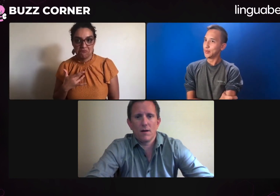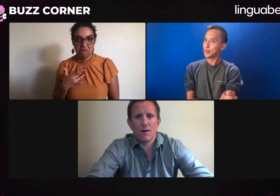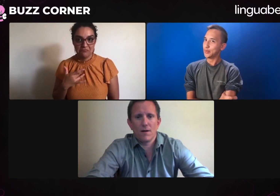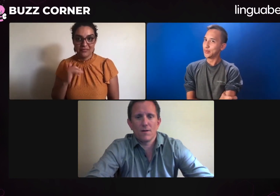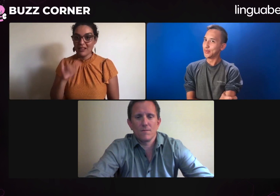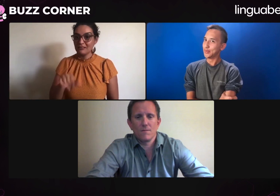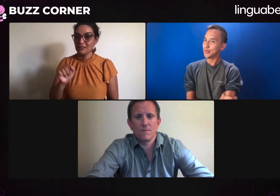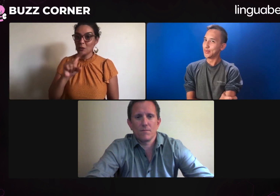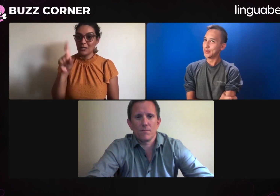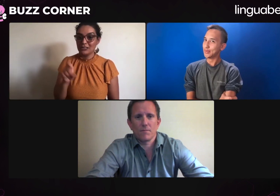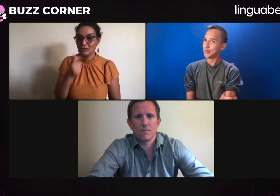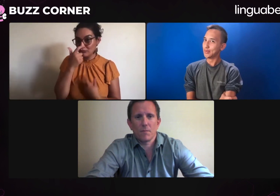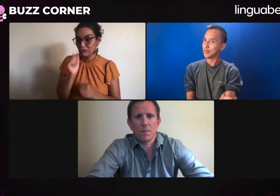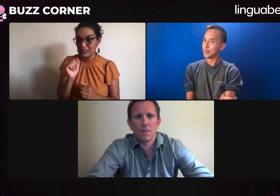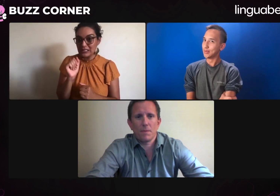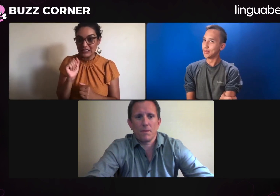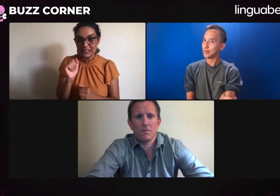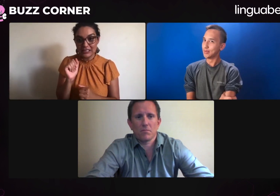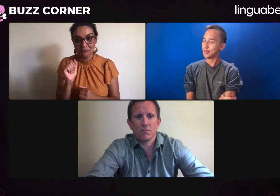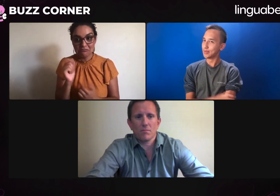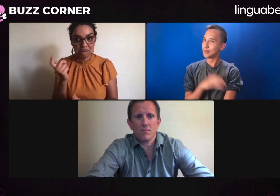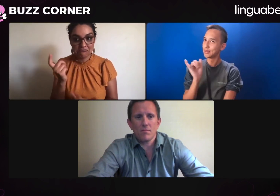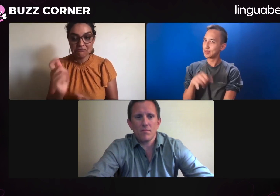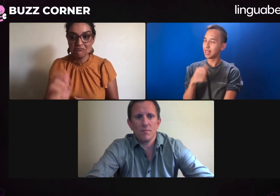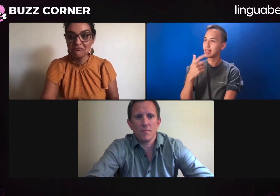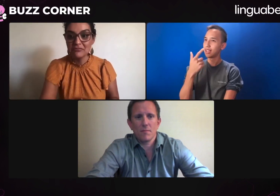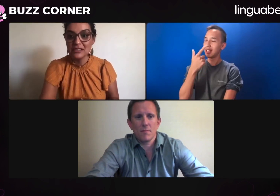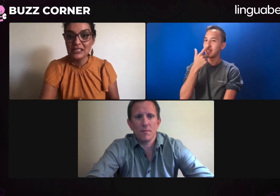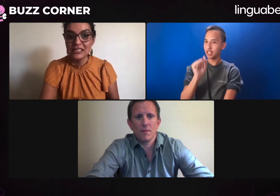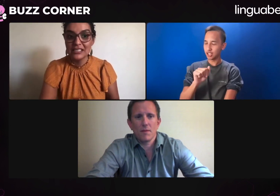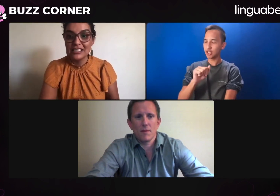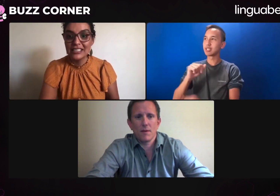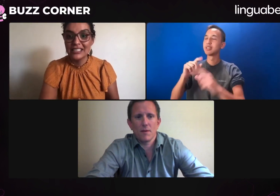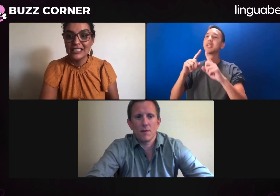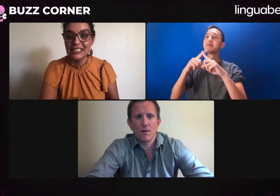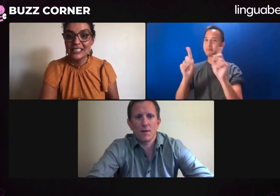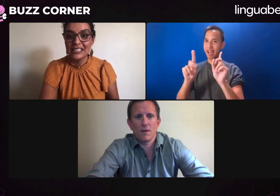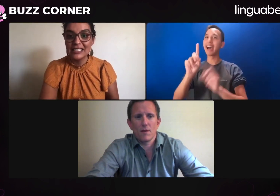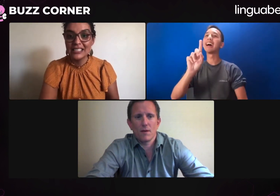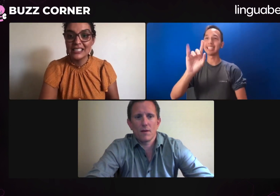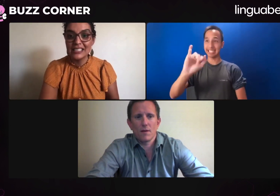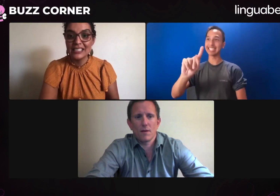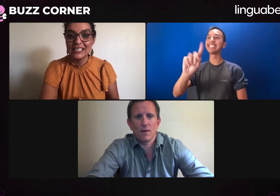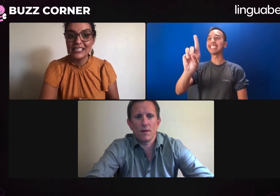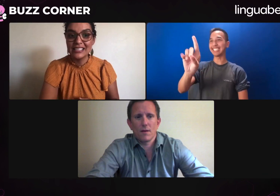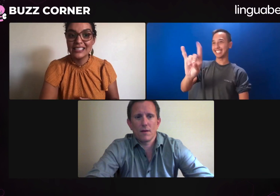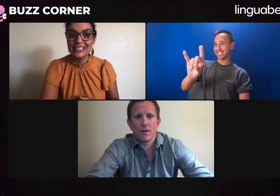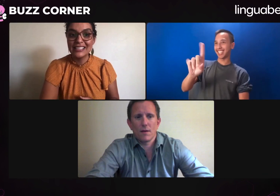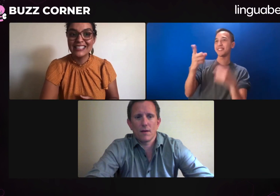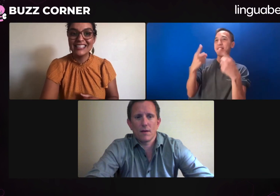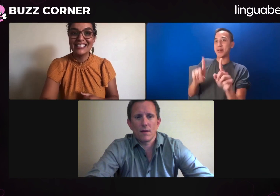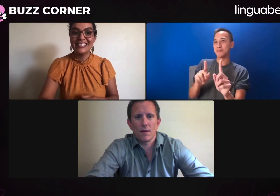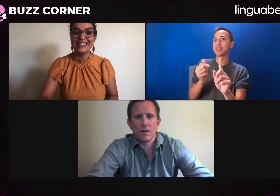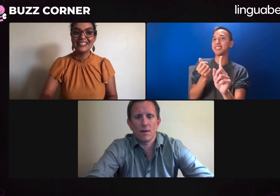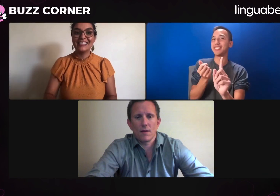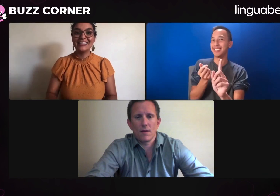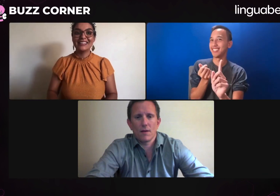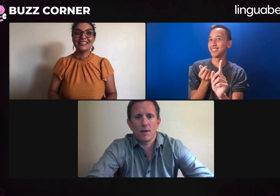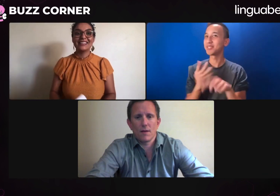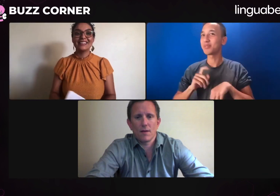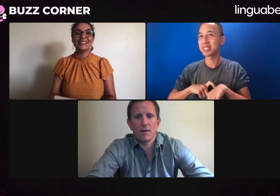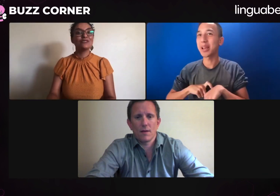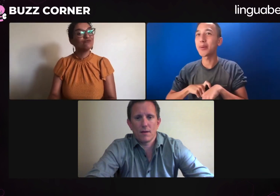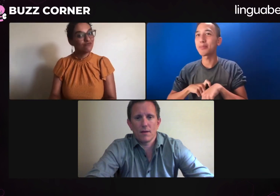over the BIPOC? How do we feel in those situations? That's a question in the chat. I think it's a very interesting question to engage with.